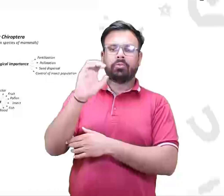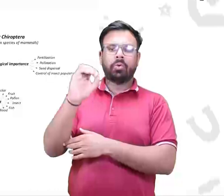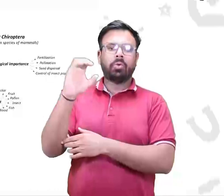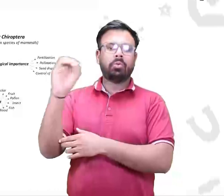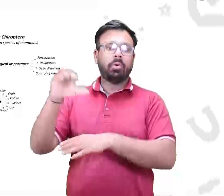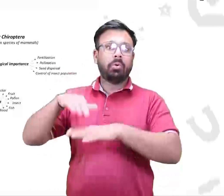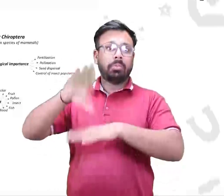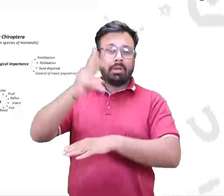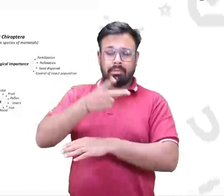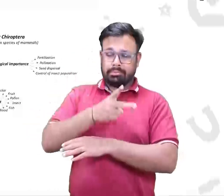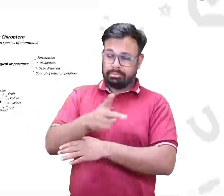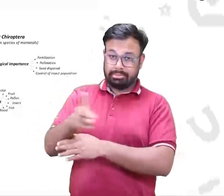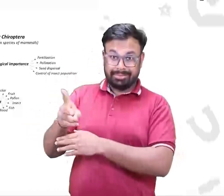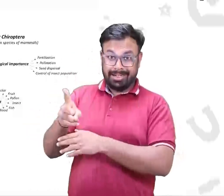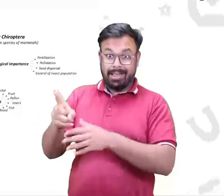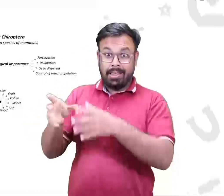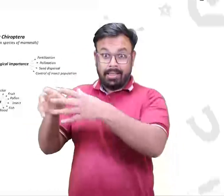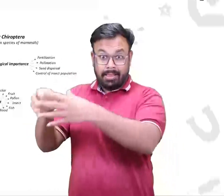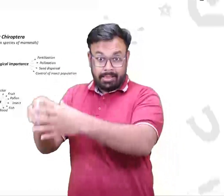1423 of more than